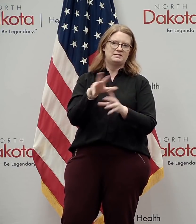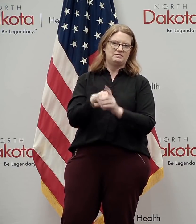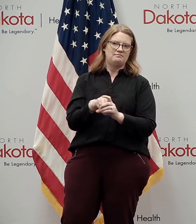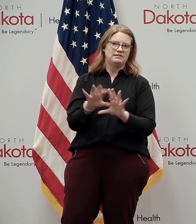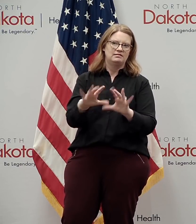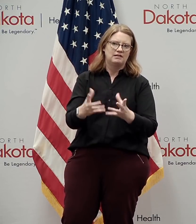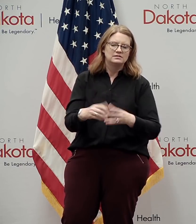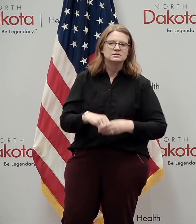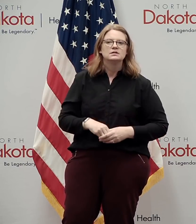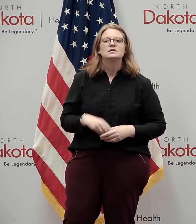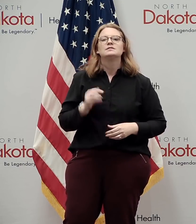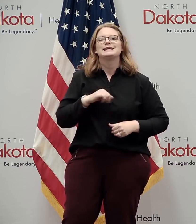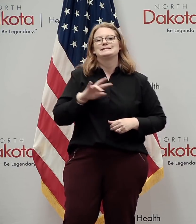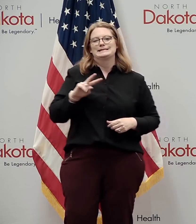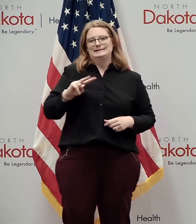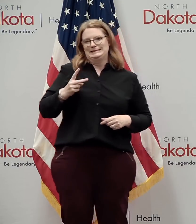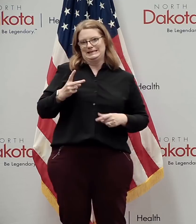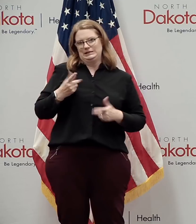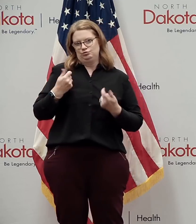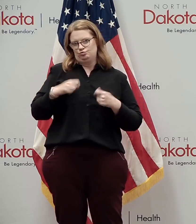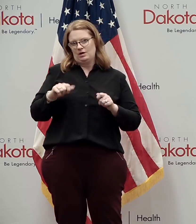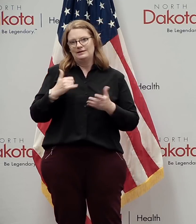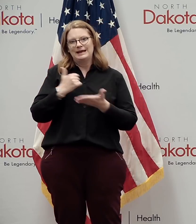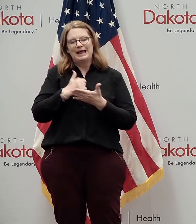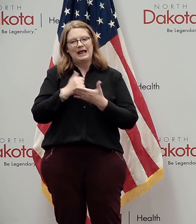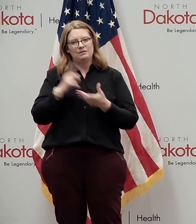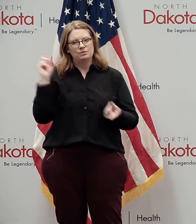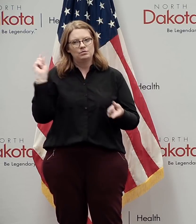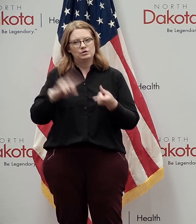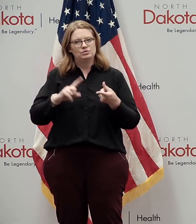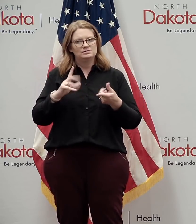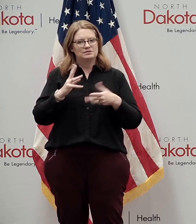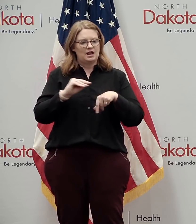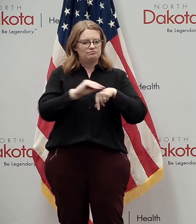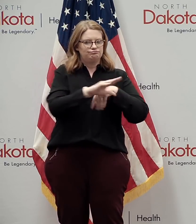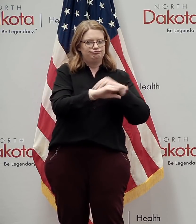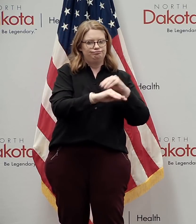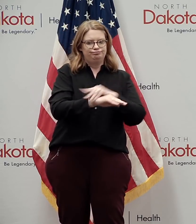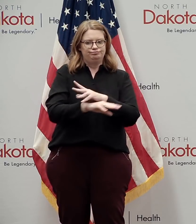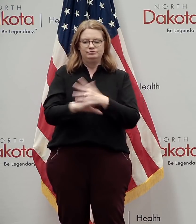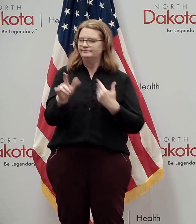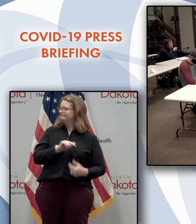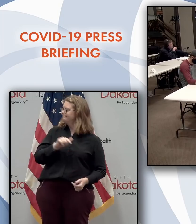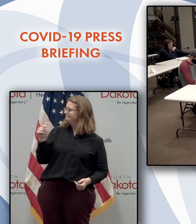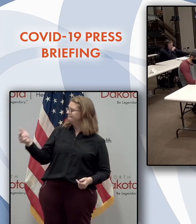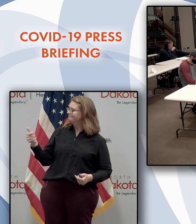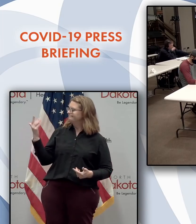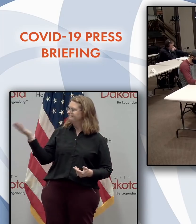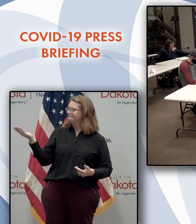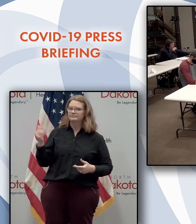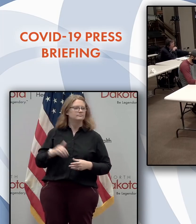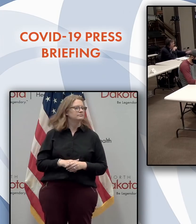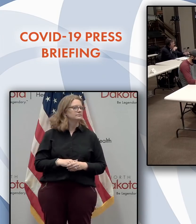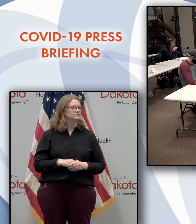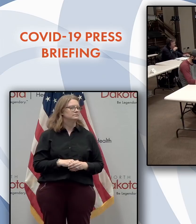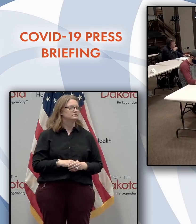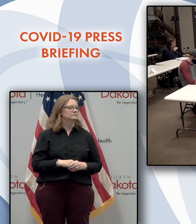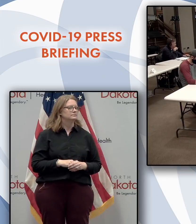the second thing we're doing to try to help reduce that transmission. Sir, turn it back over to you, unless there's something else.